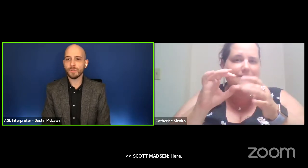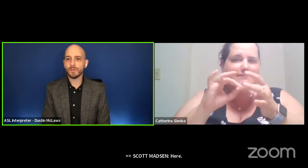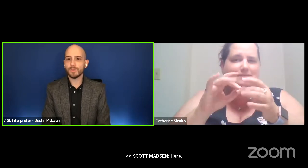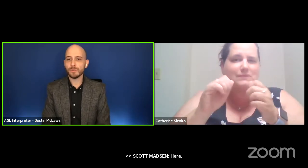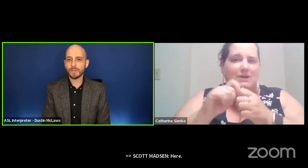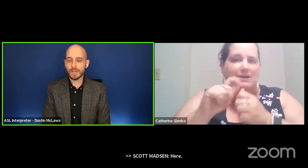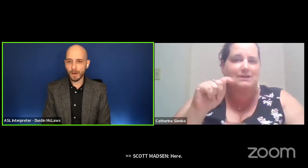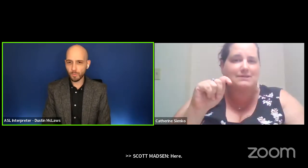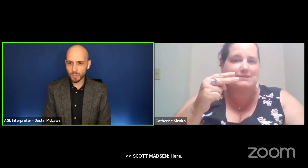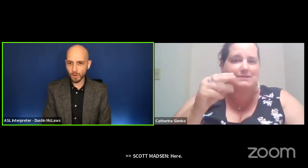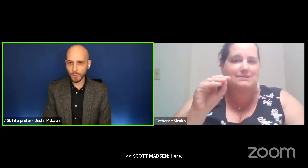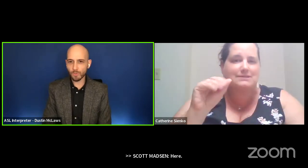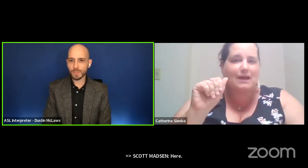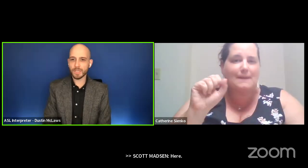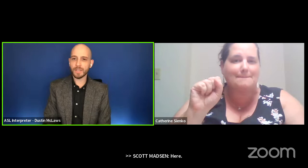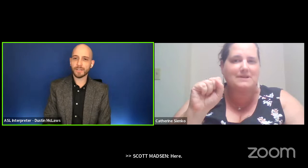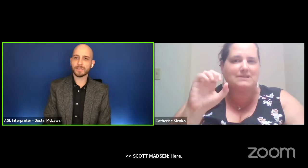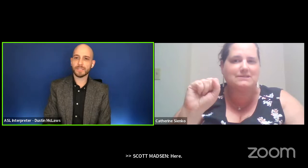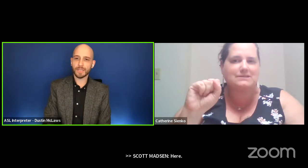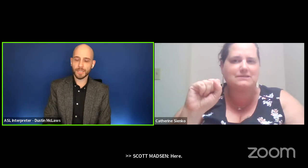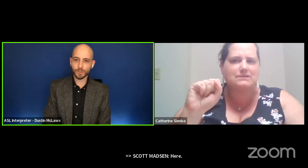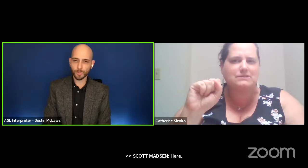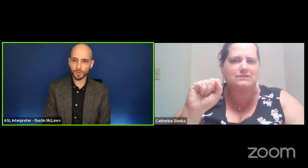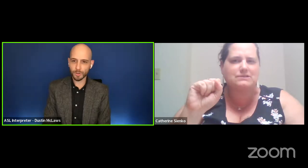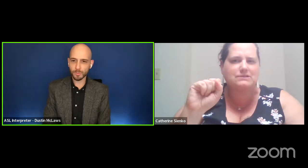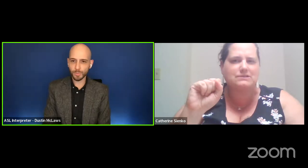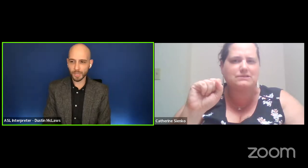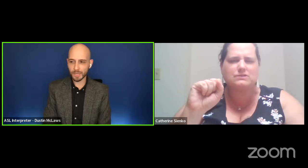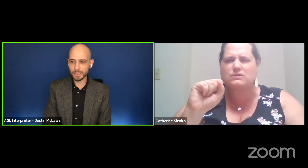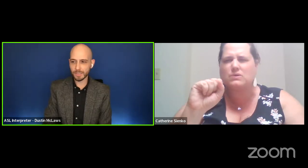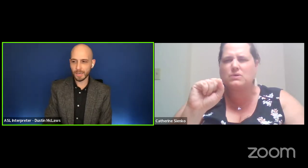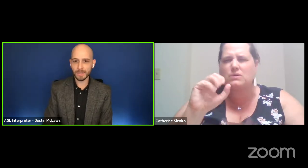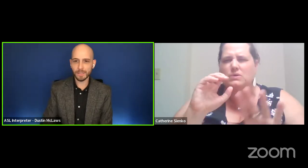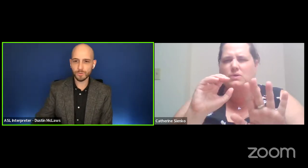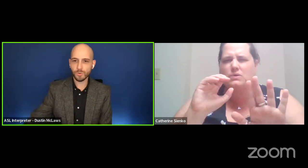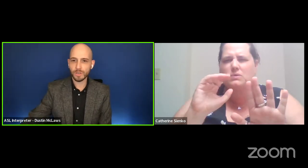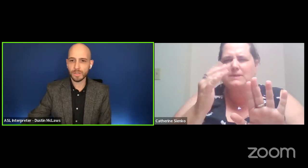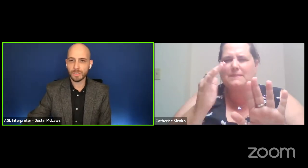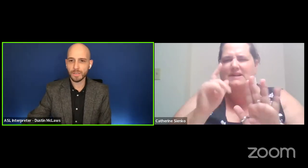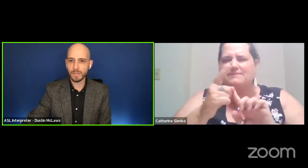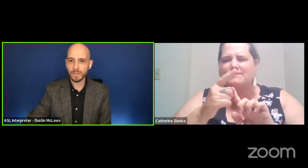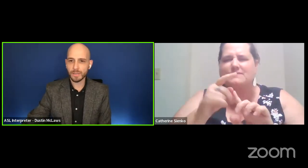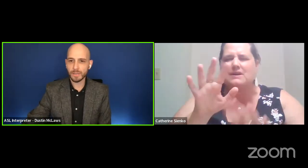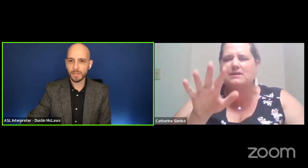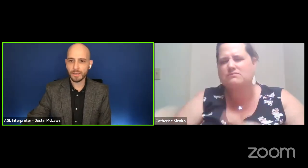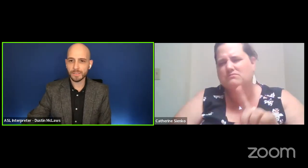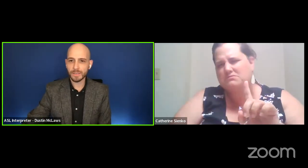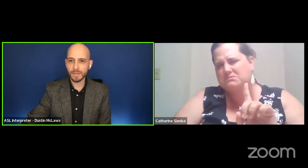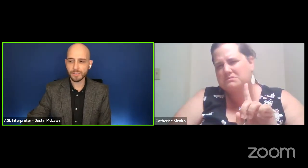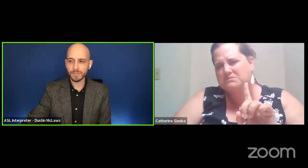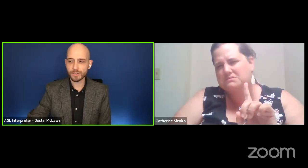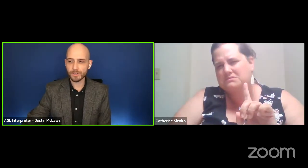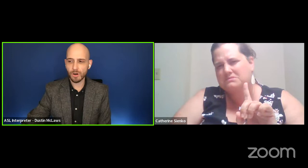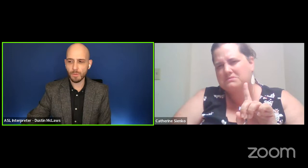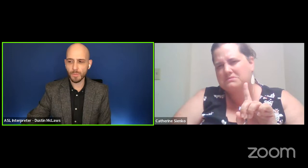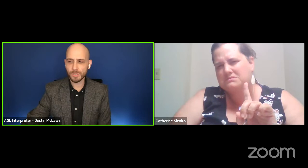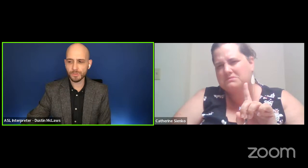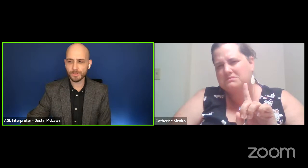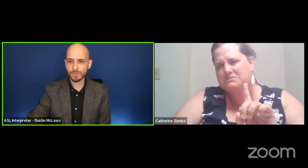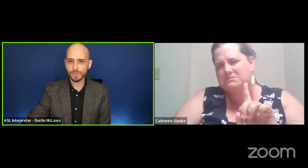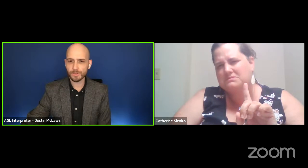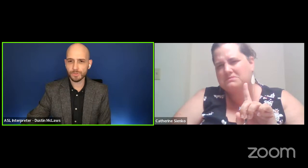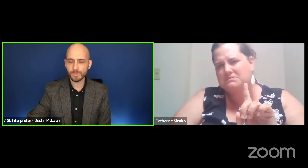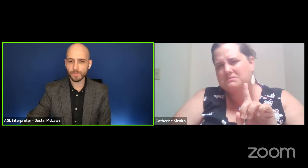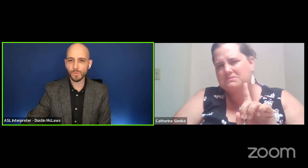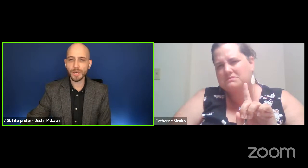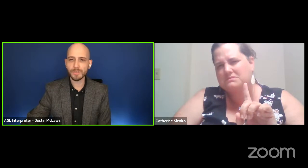We will now be going over the next interpreter complaint, and this one is against